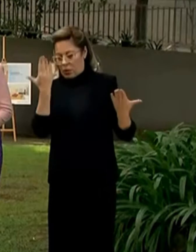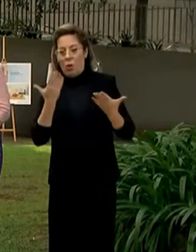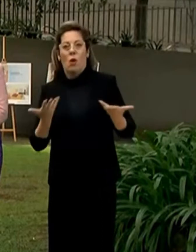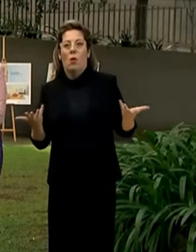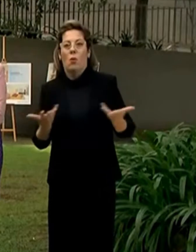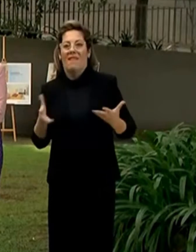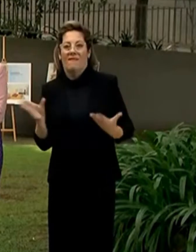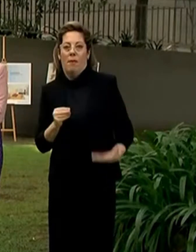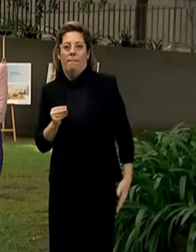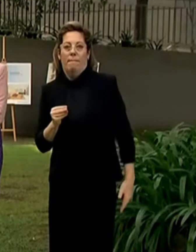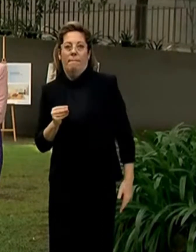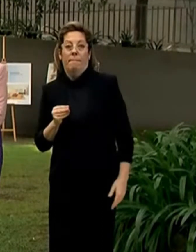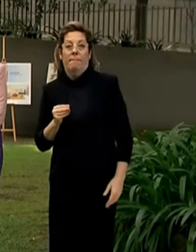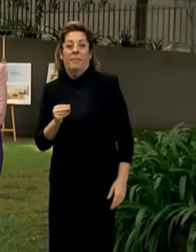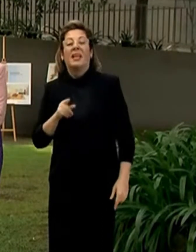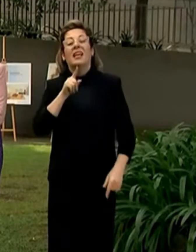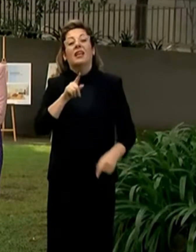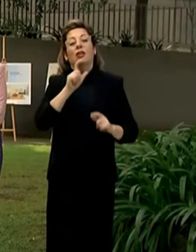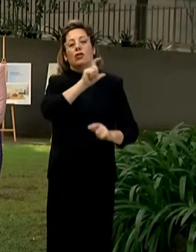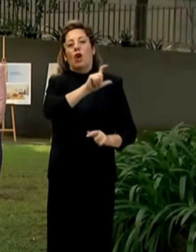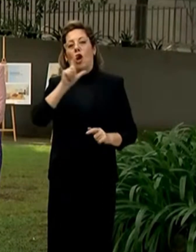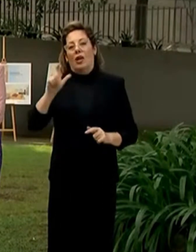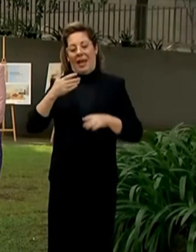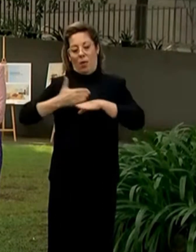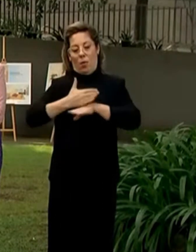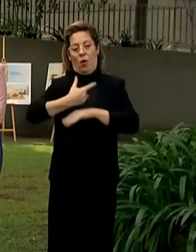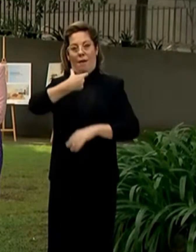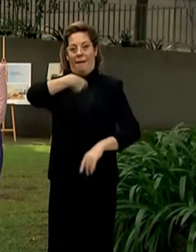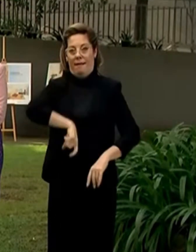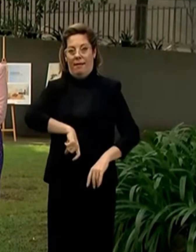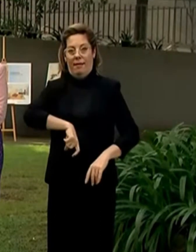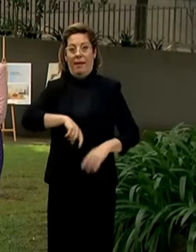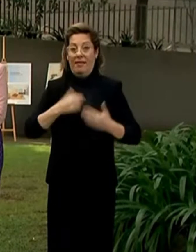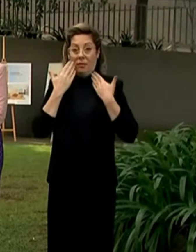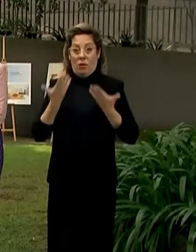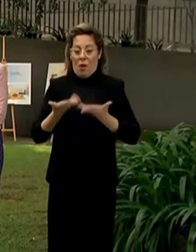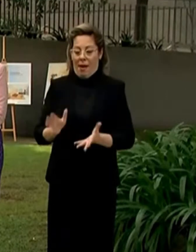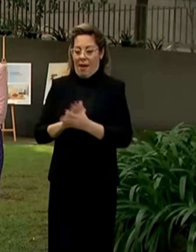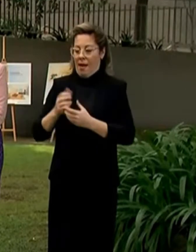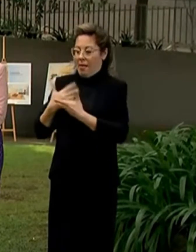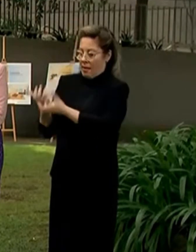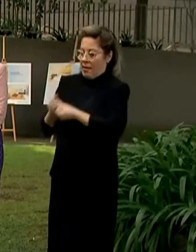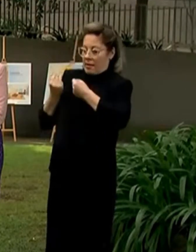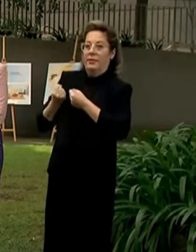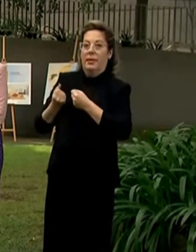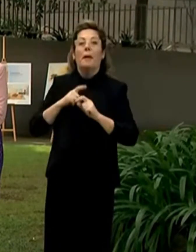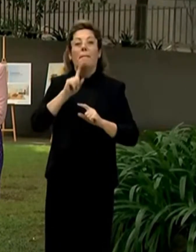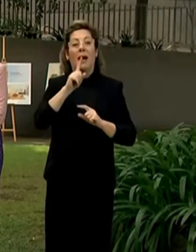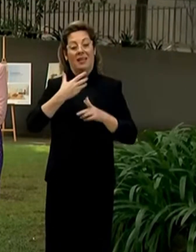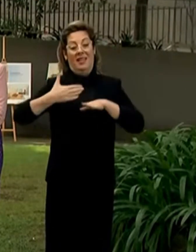in a childcare worker. In relation to that case, that is a case who attended the